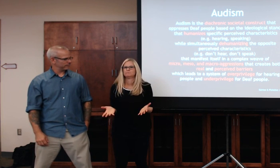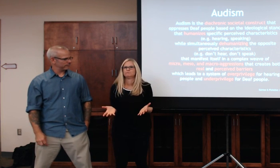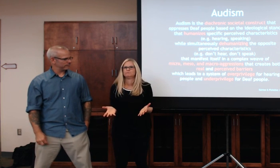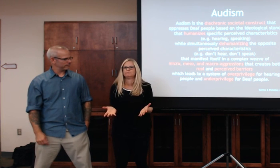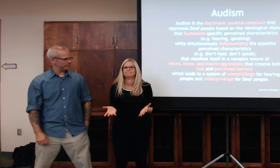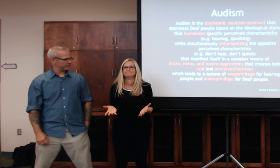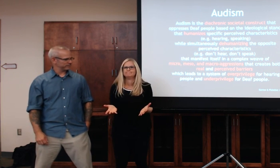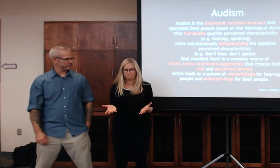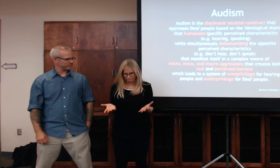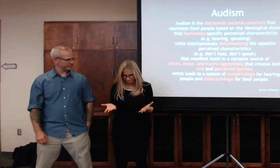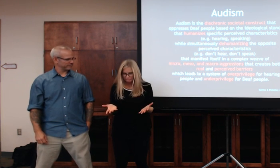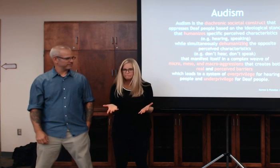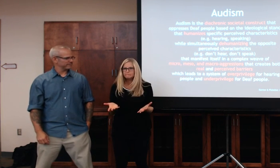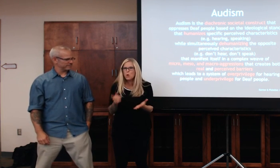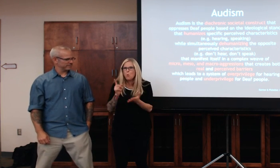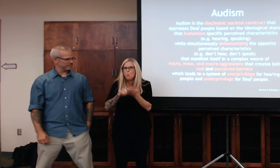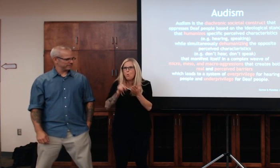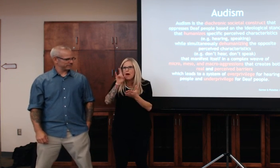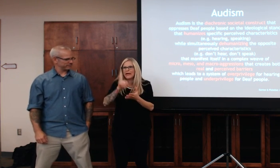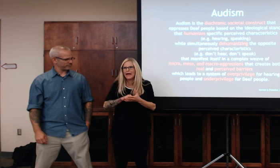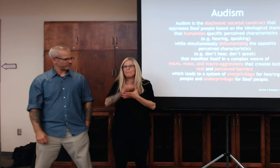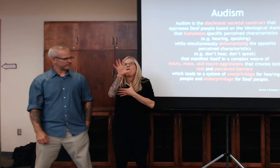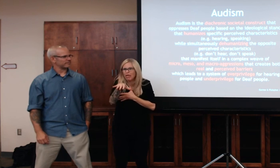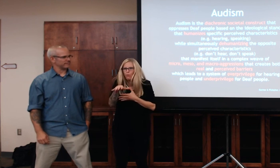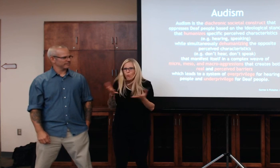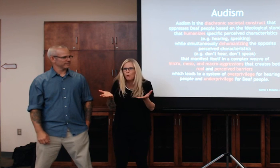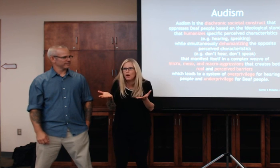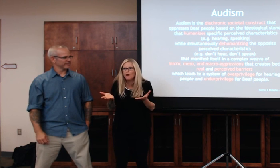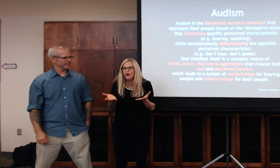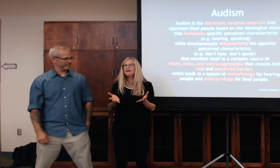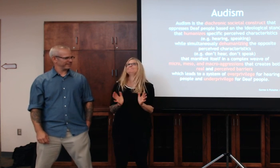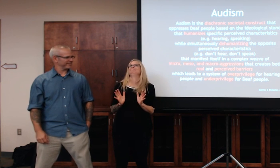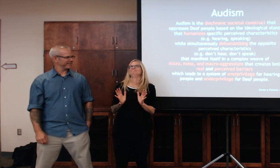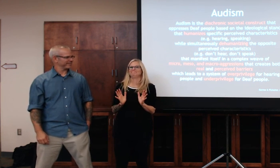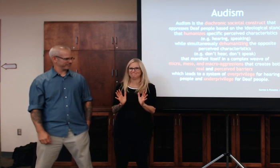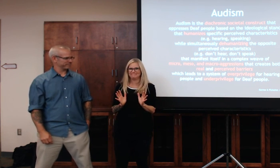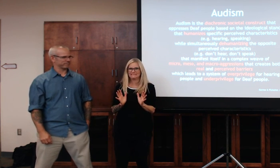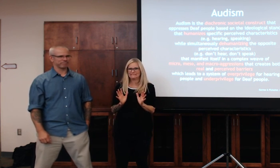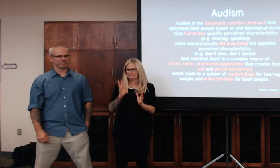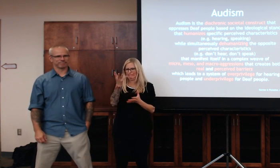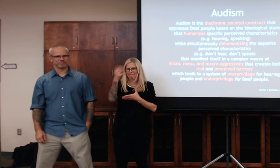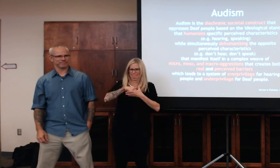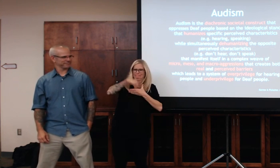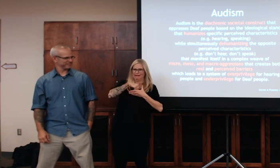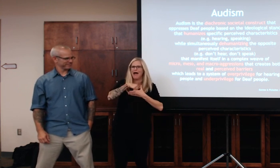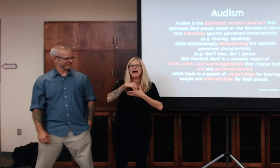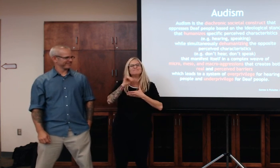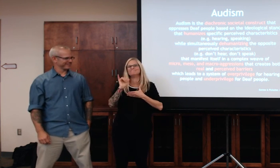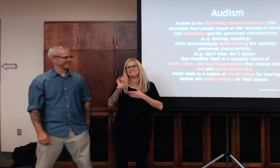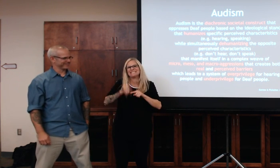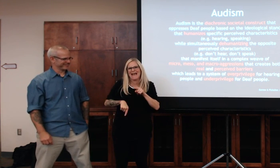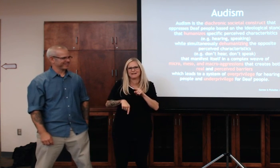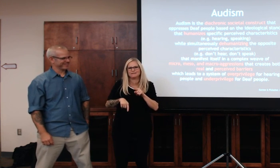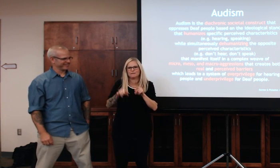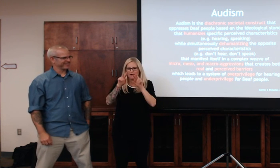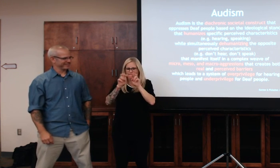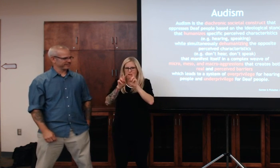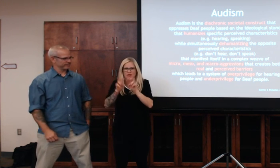particular moment, I was dumbfounded. What came out of my mouth? All right, let me just stuff that back in. Well, you can't.